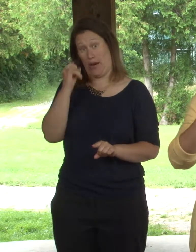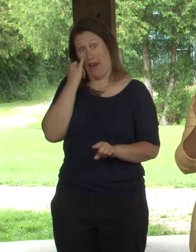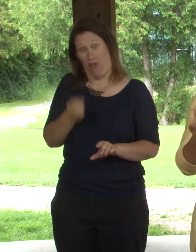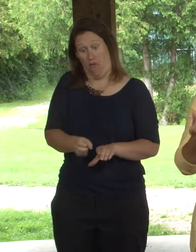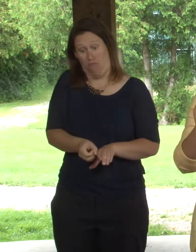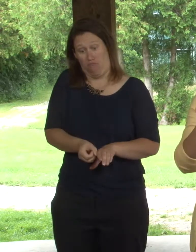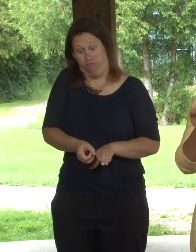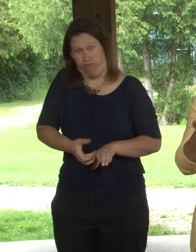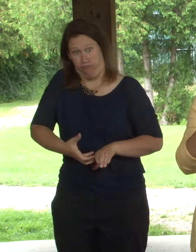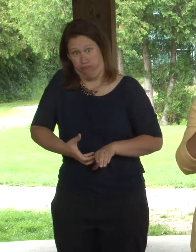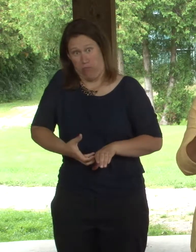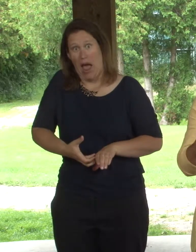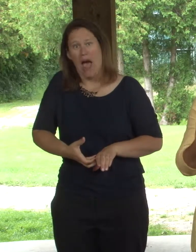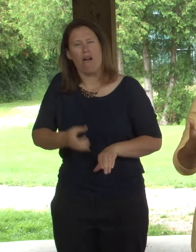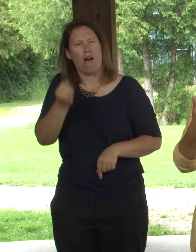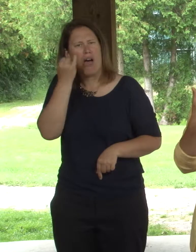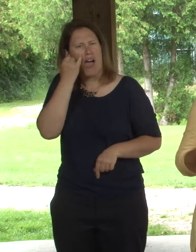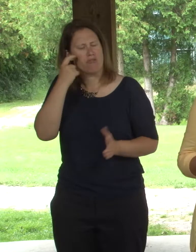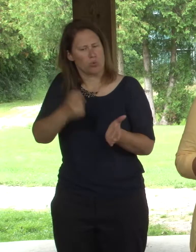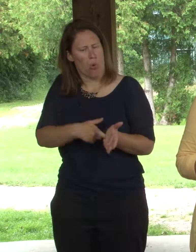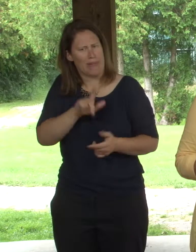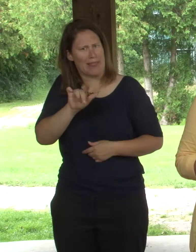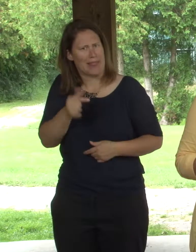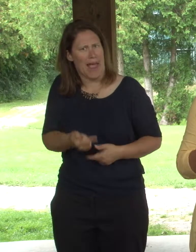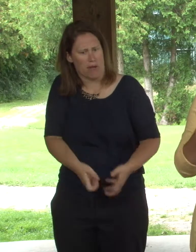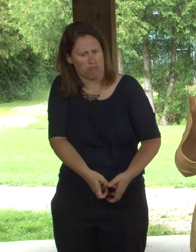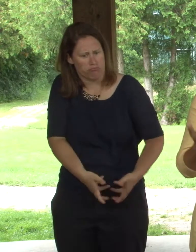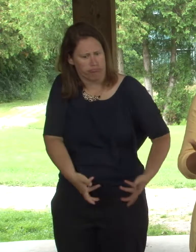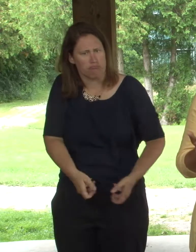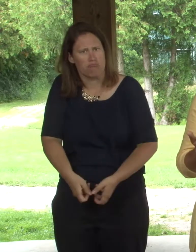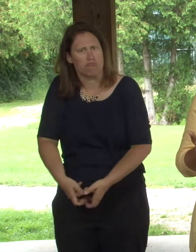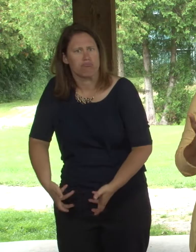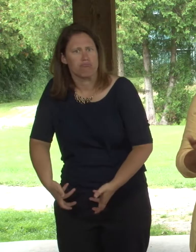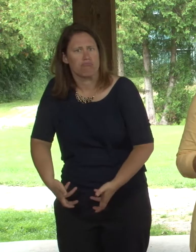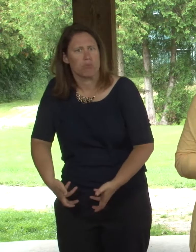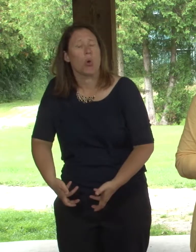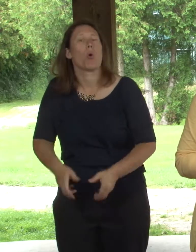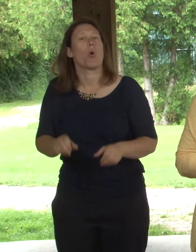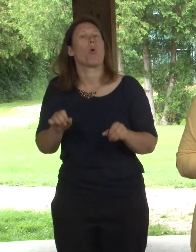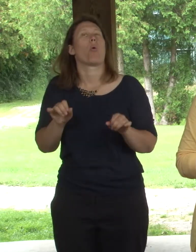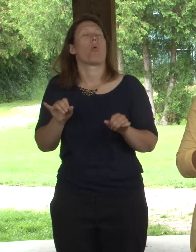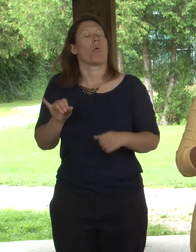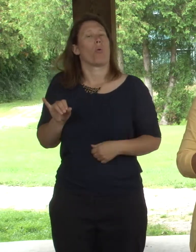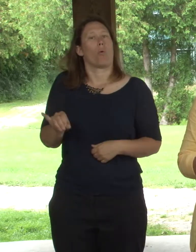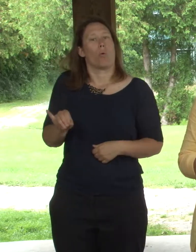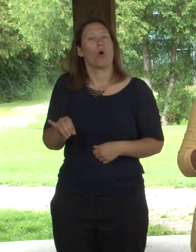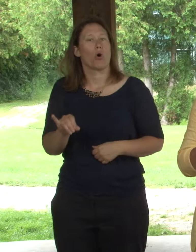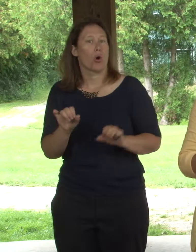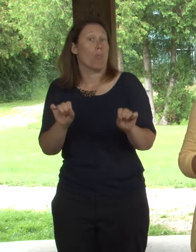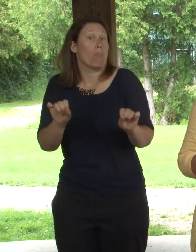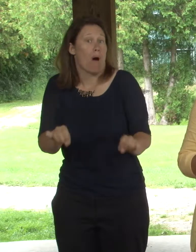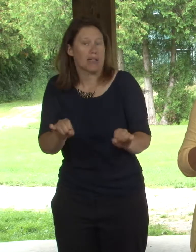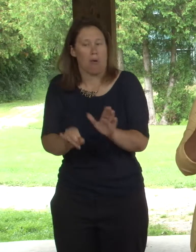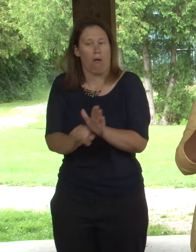it can be conditions related to other diseases of the body, more significant diseases, things like heart